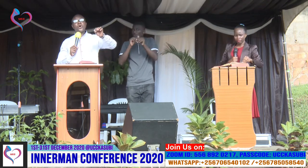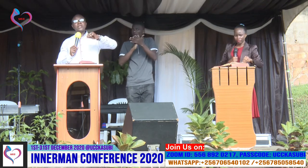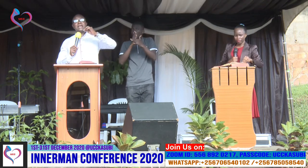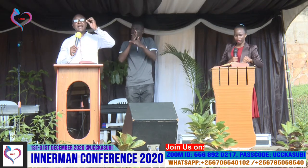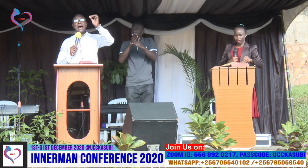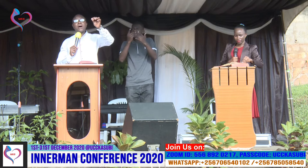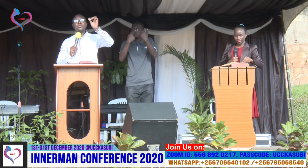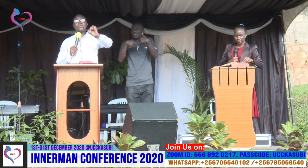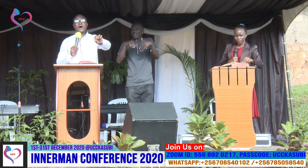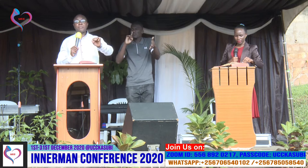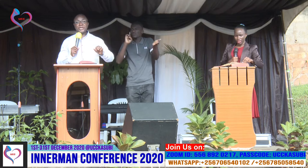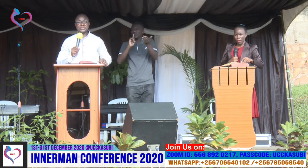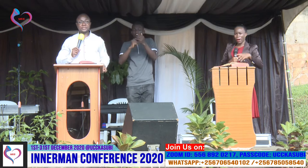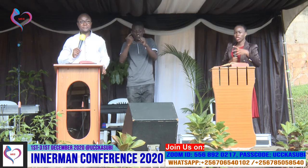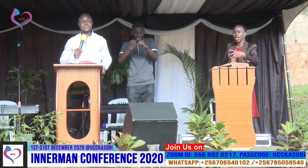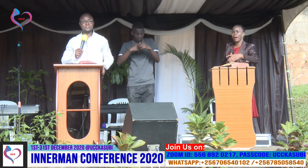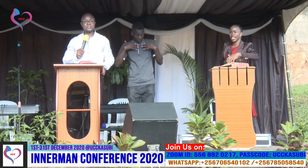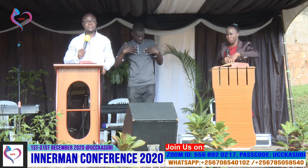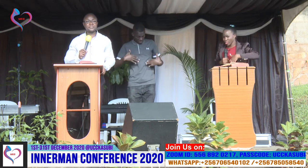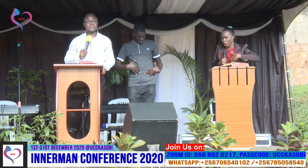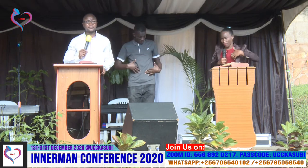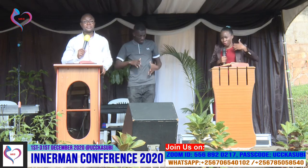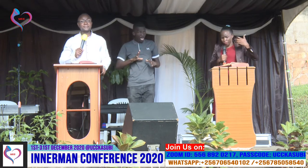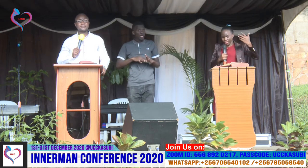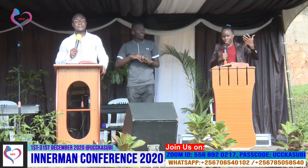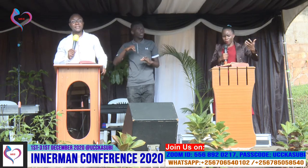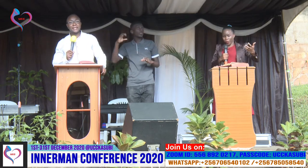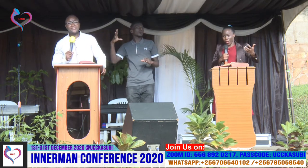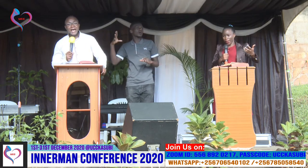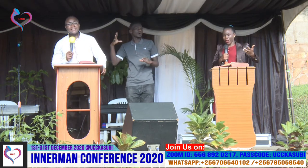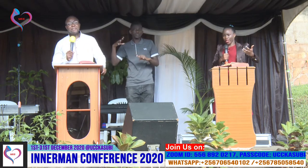we have gotten out of our bodies. That